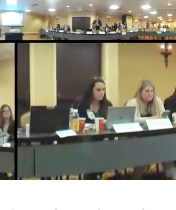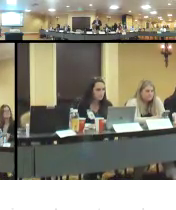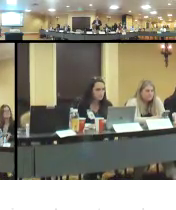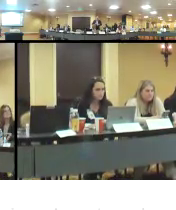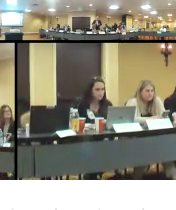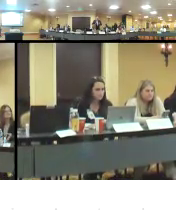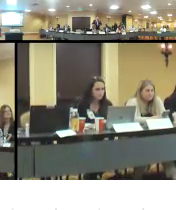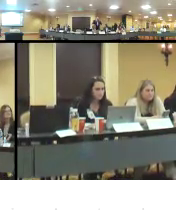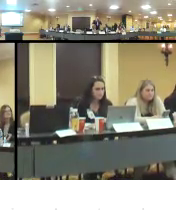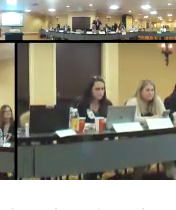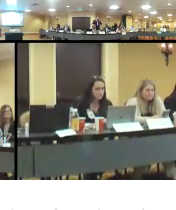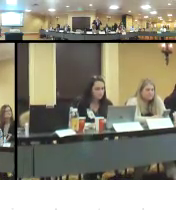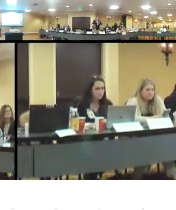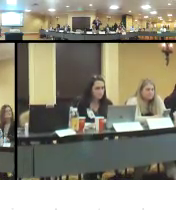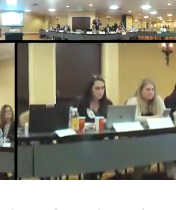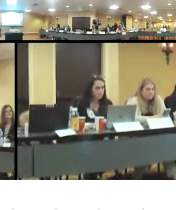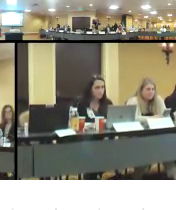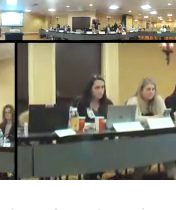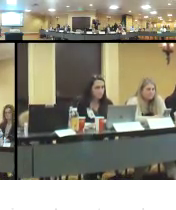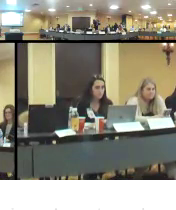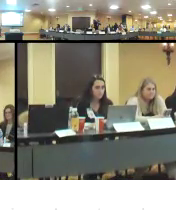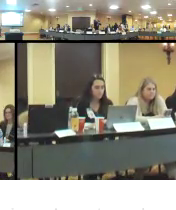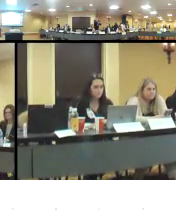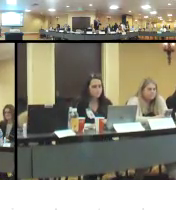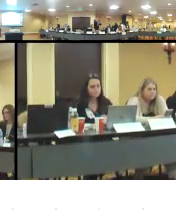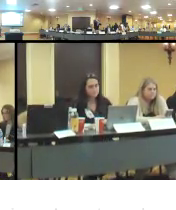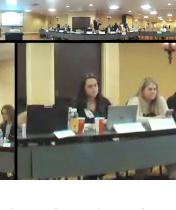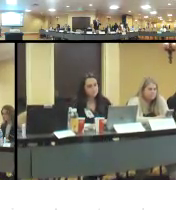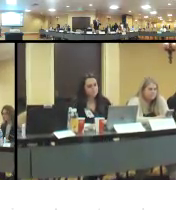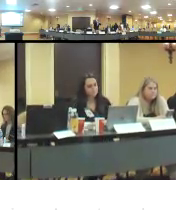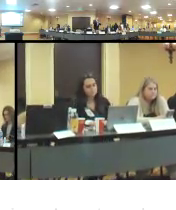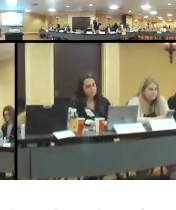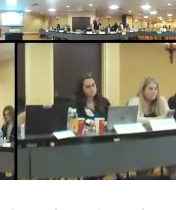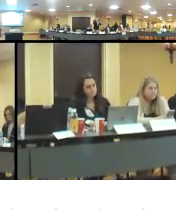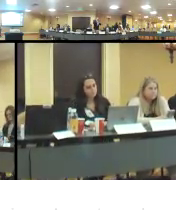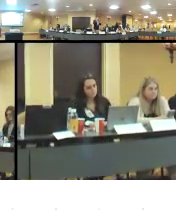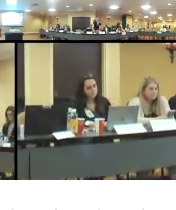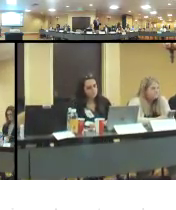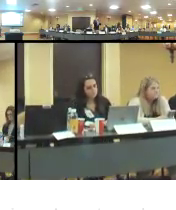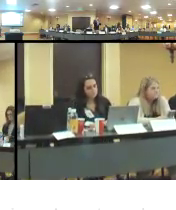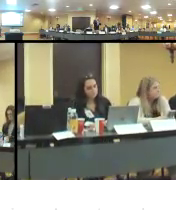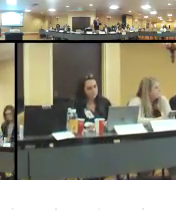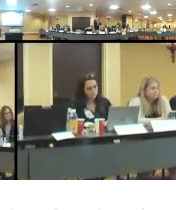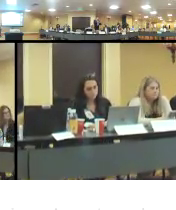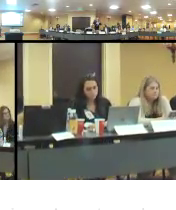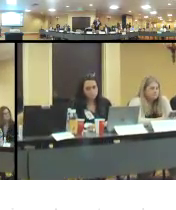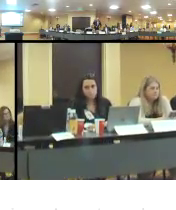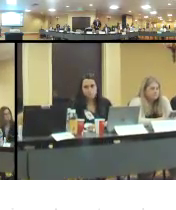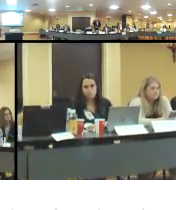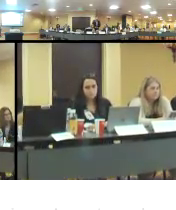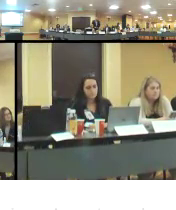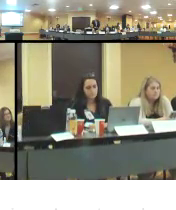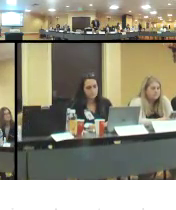your colleagues said, I'm going to ask you to think about what are some key themes that have surfaced for you? Is there anything